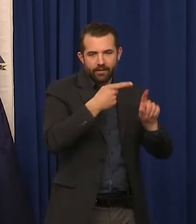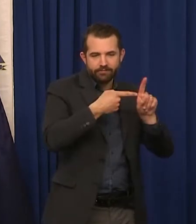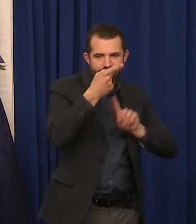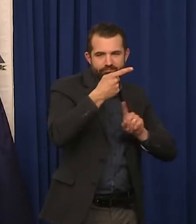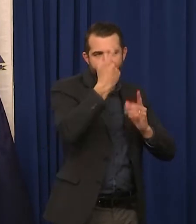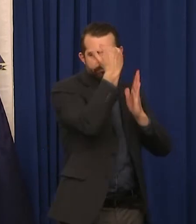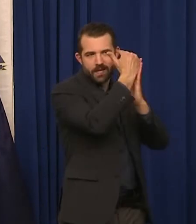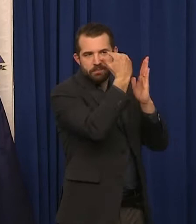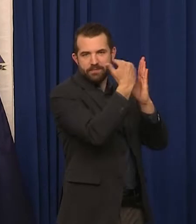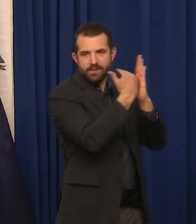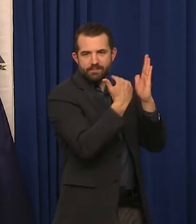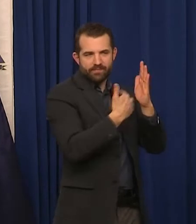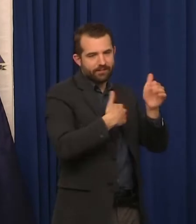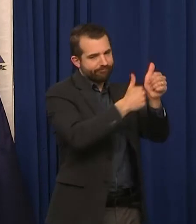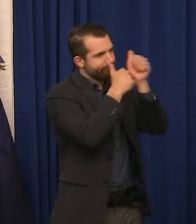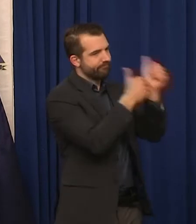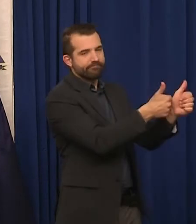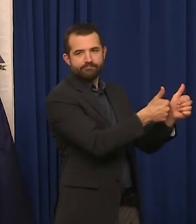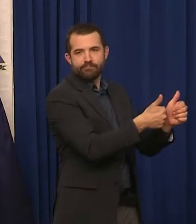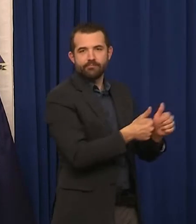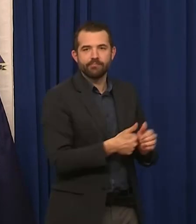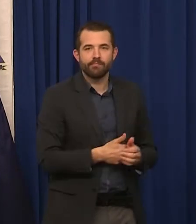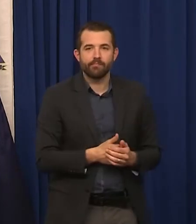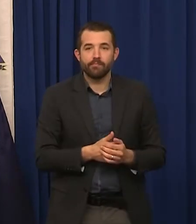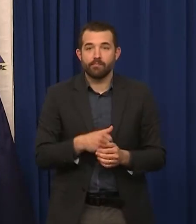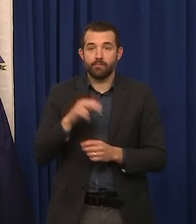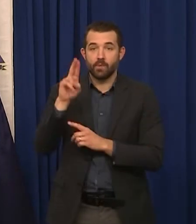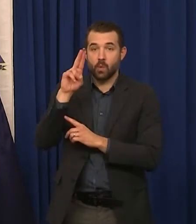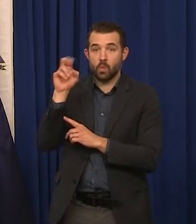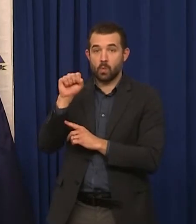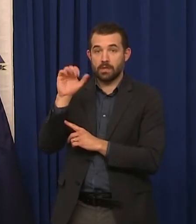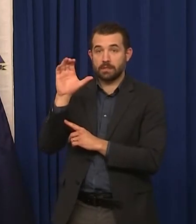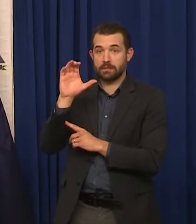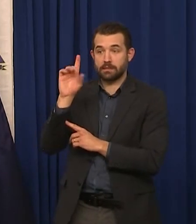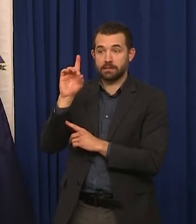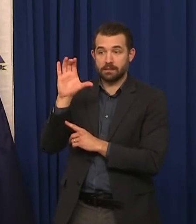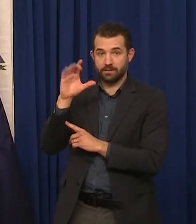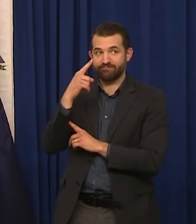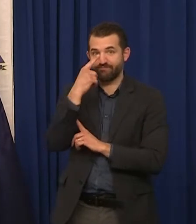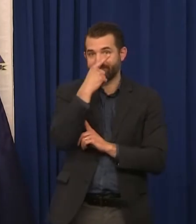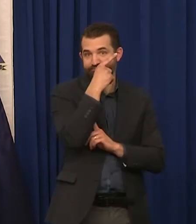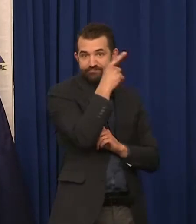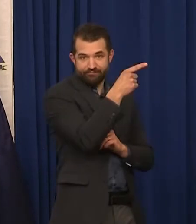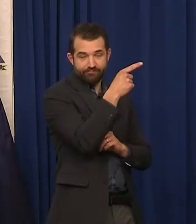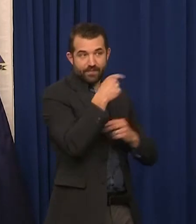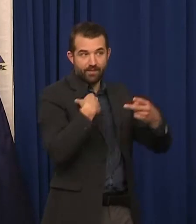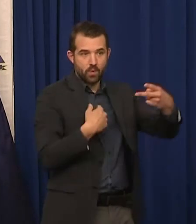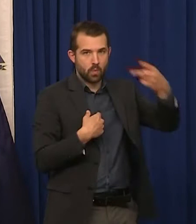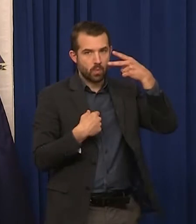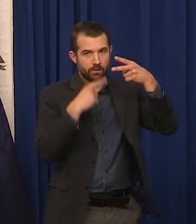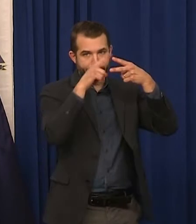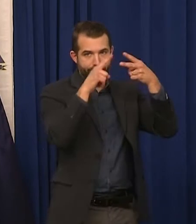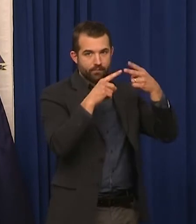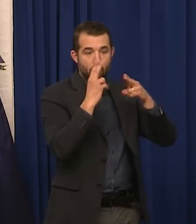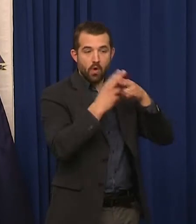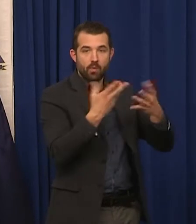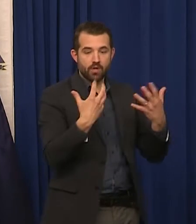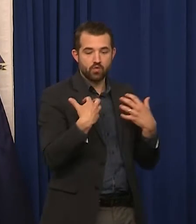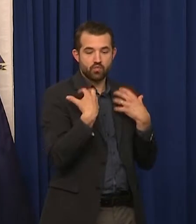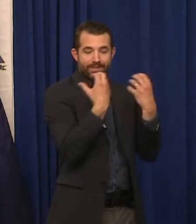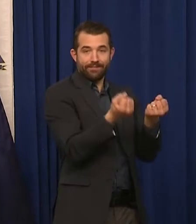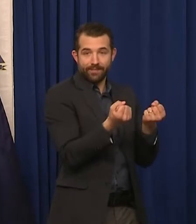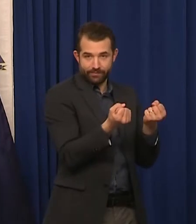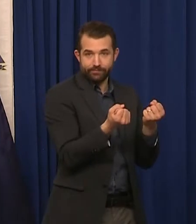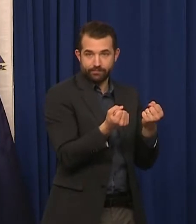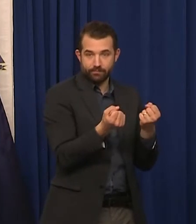the U.S. CDC offers two pathways through which someone could be deemed to be recovered. One pathway is